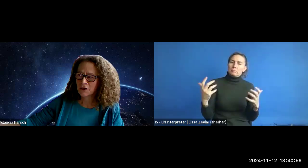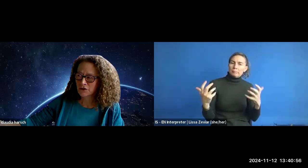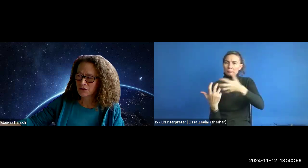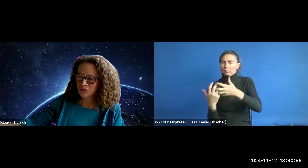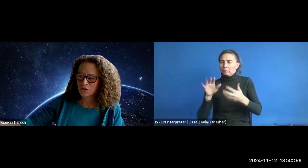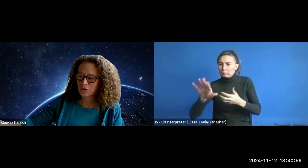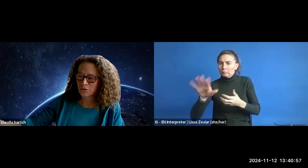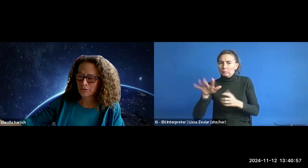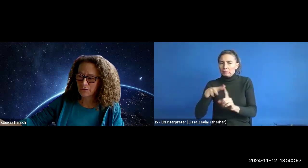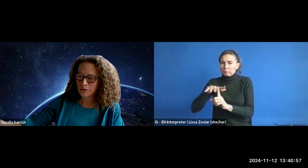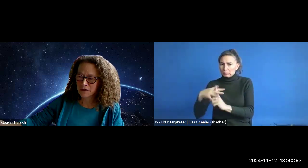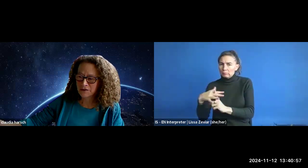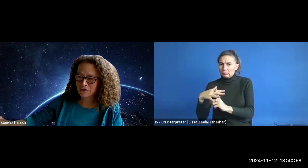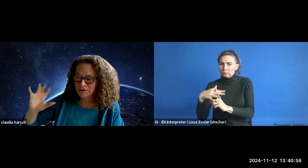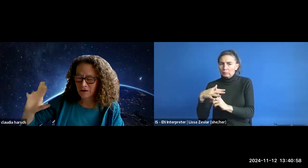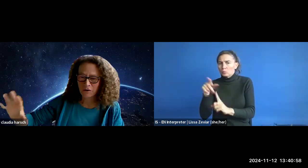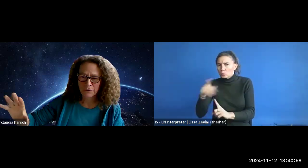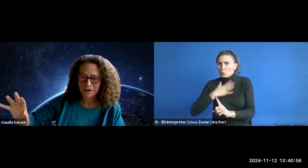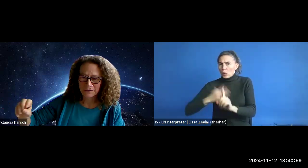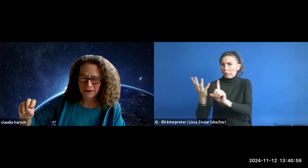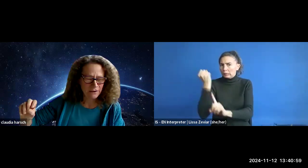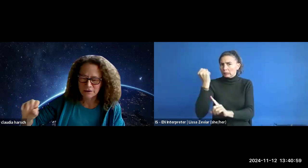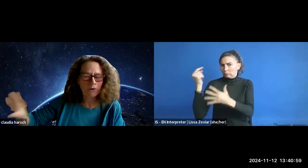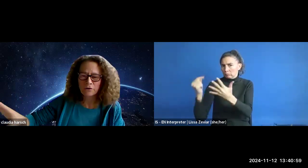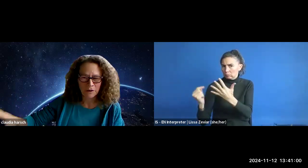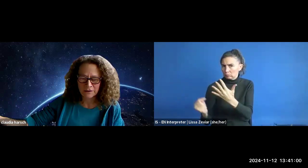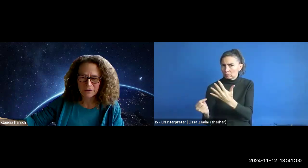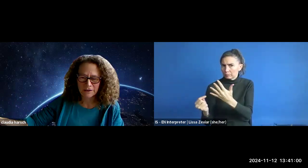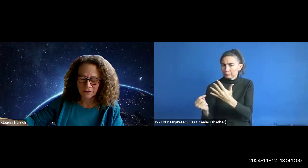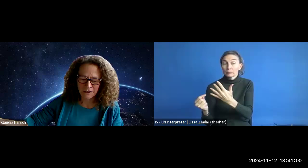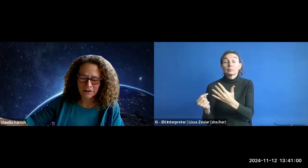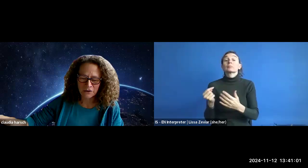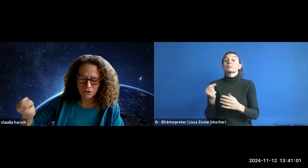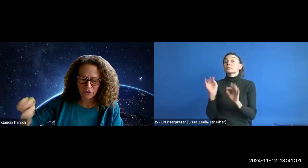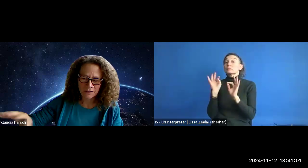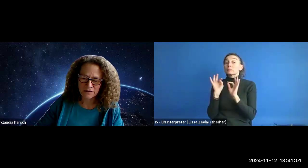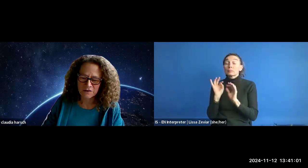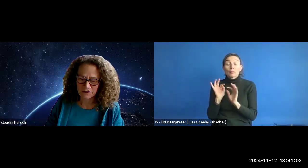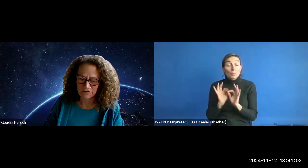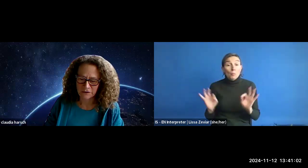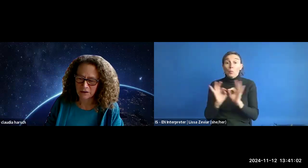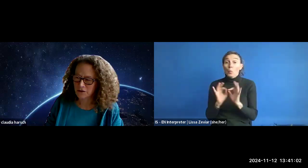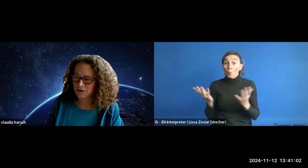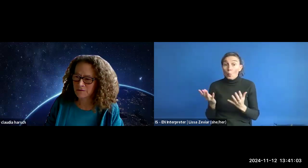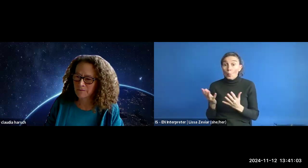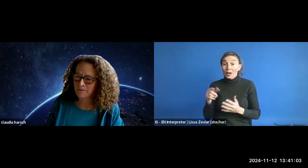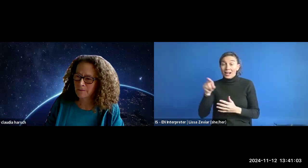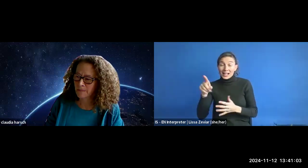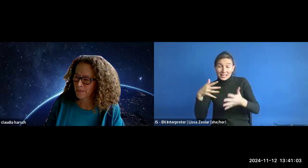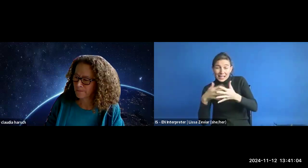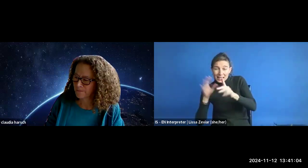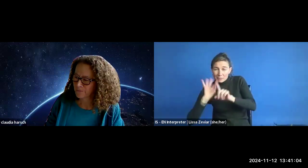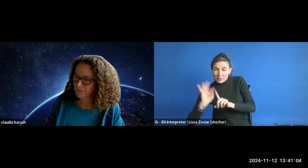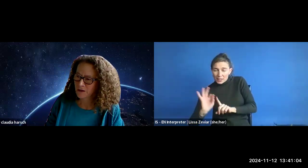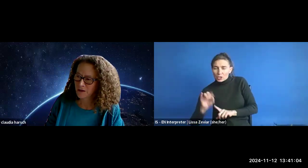adaptations, you best develop and document in your test specifications.